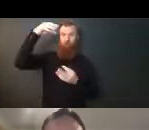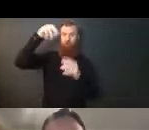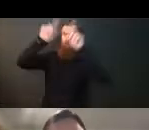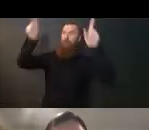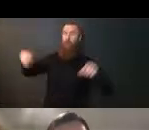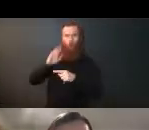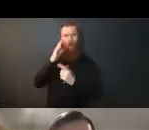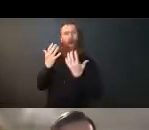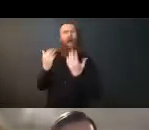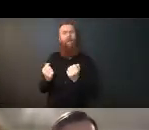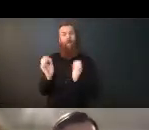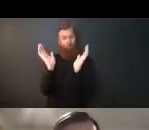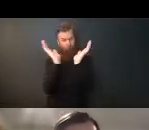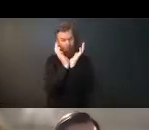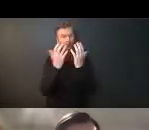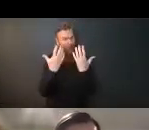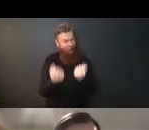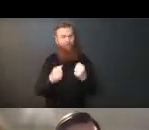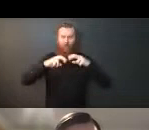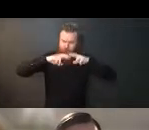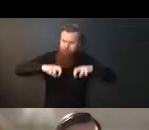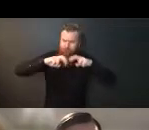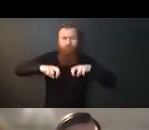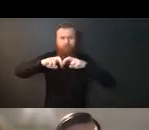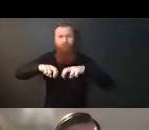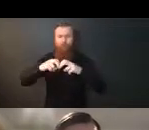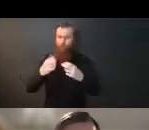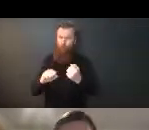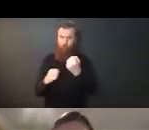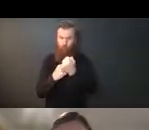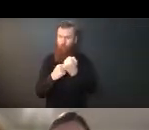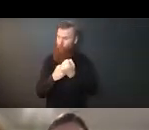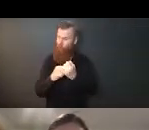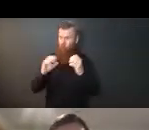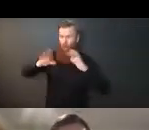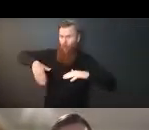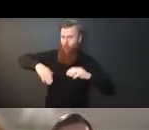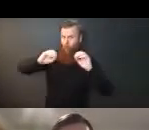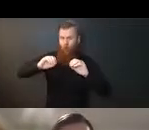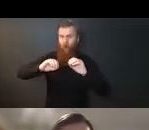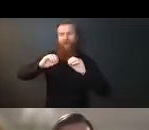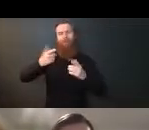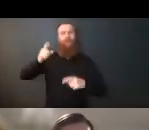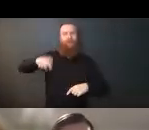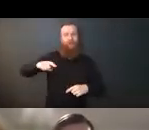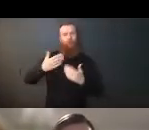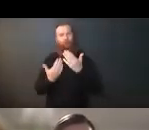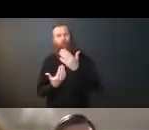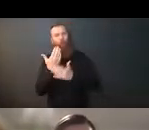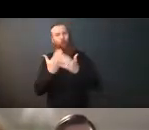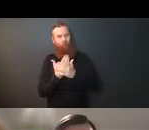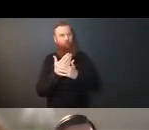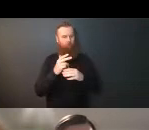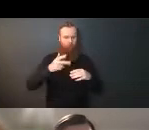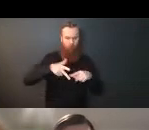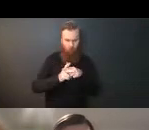gap. The toolkit focuses really, as I mentioned in the opening, that we're seeking to provide insights